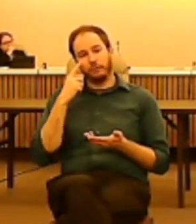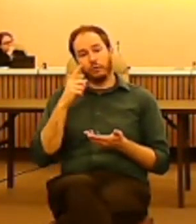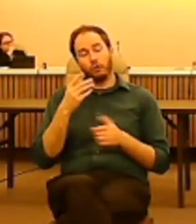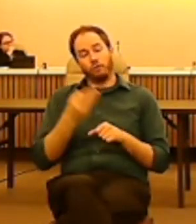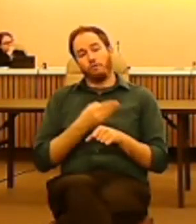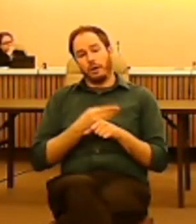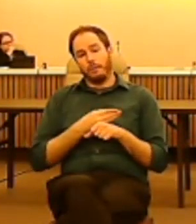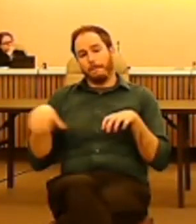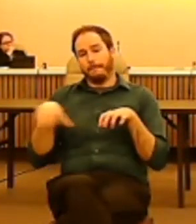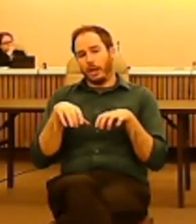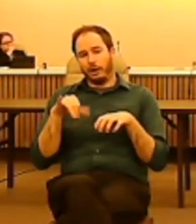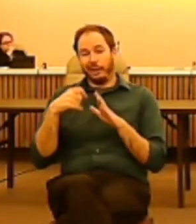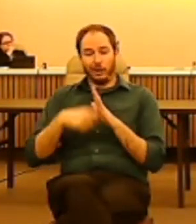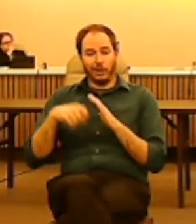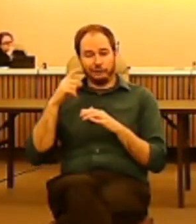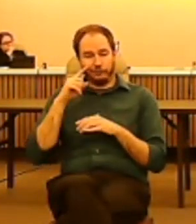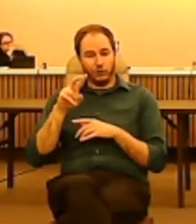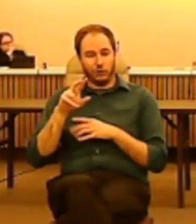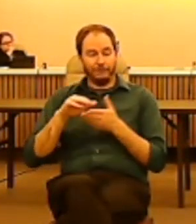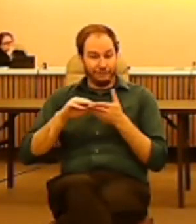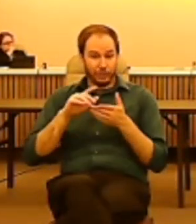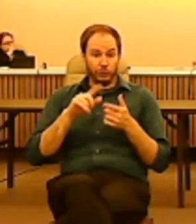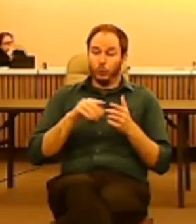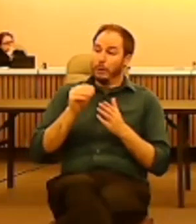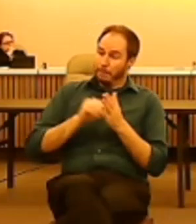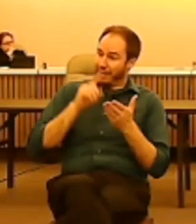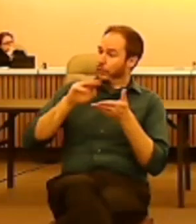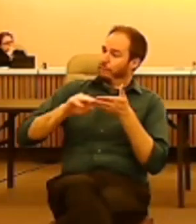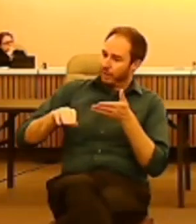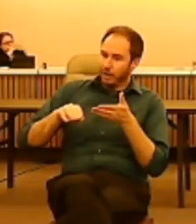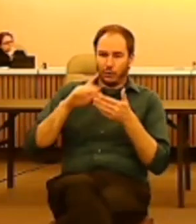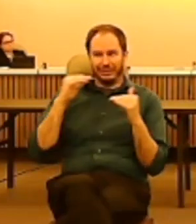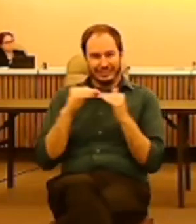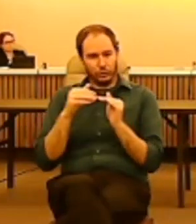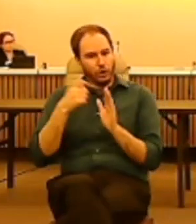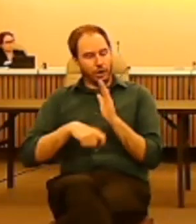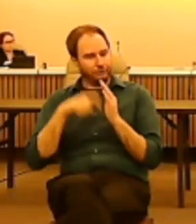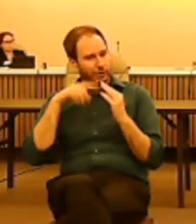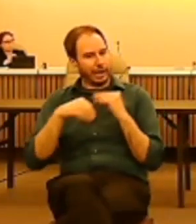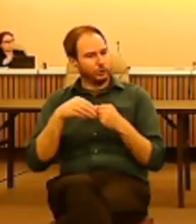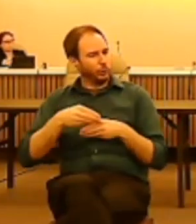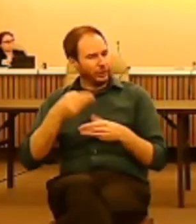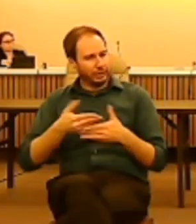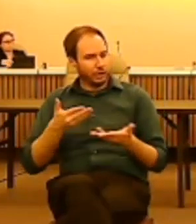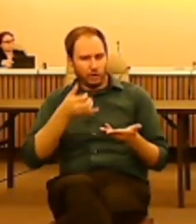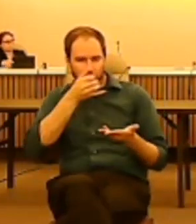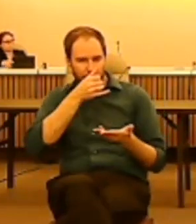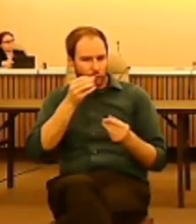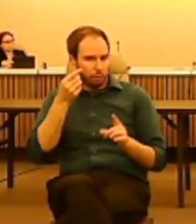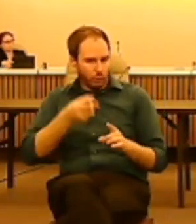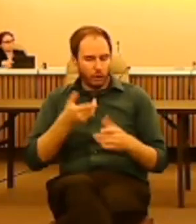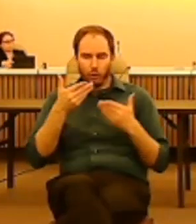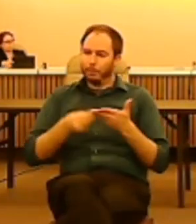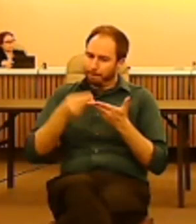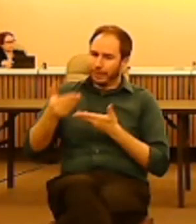remodel, the cost of the variance is equal to the additional cost of the window, right? So you might as well